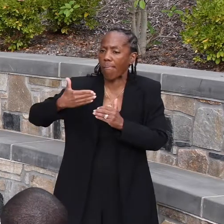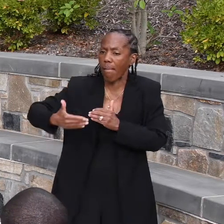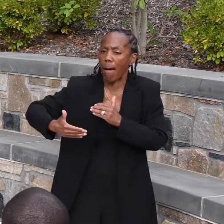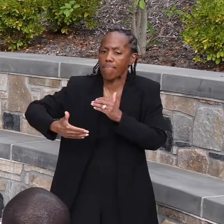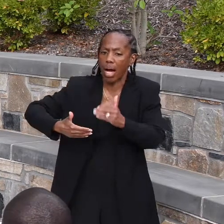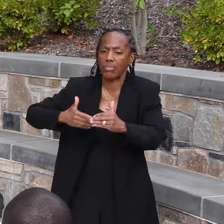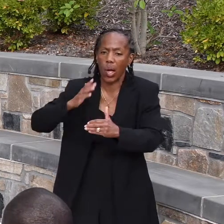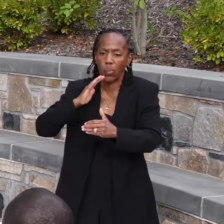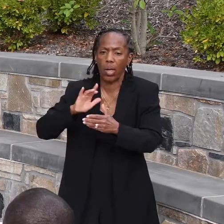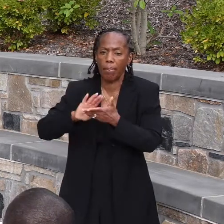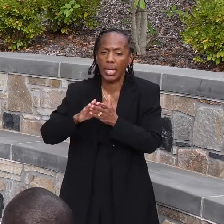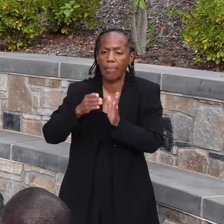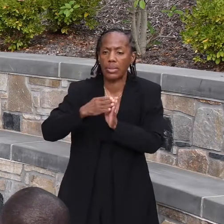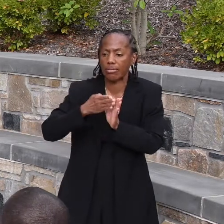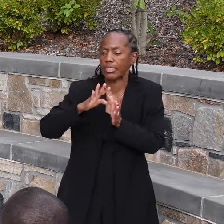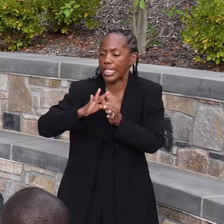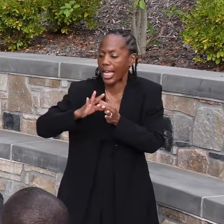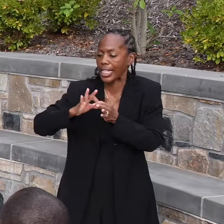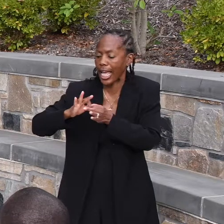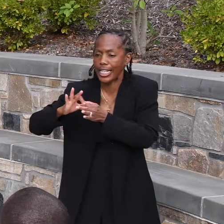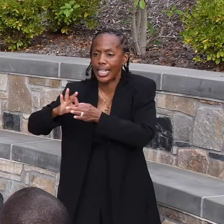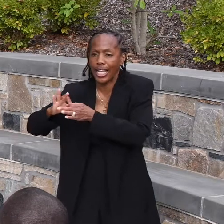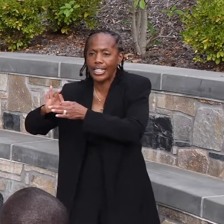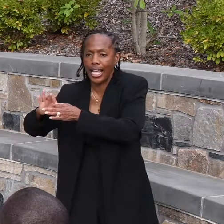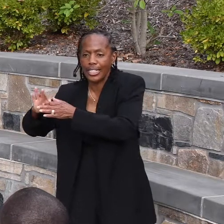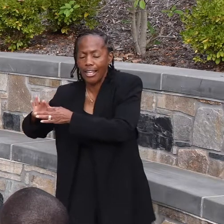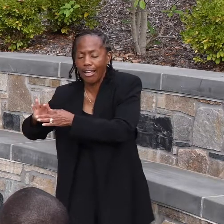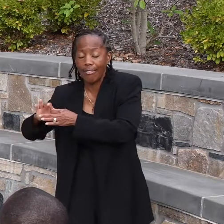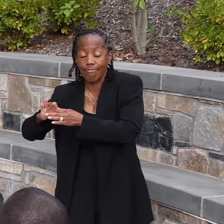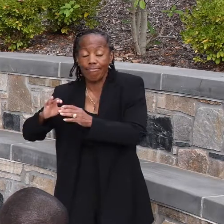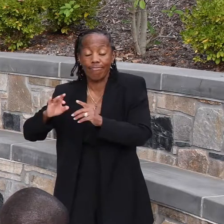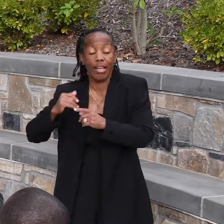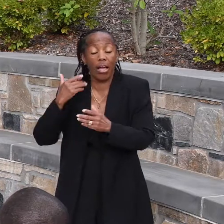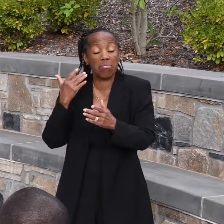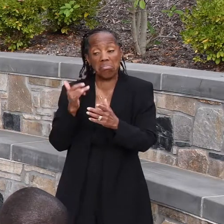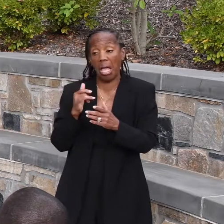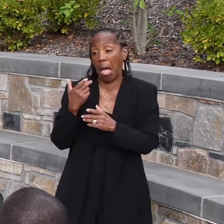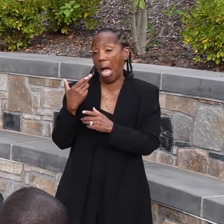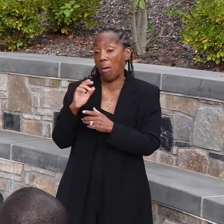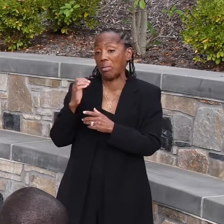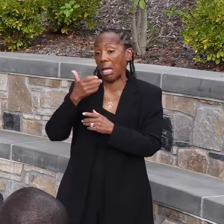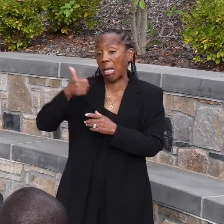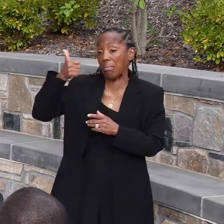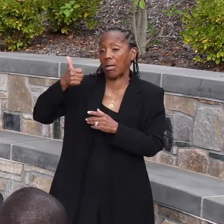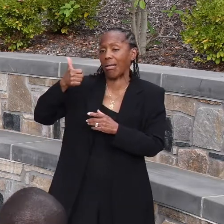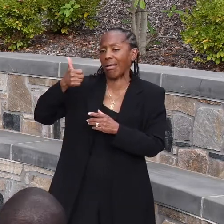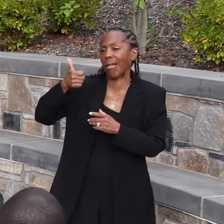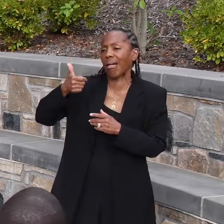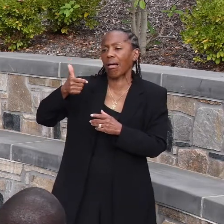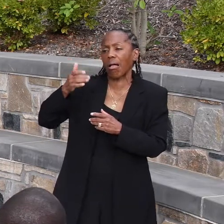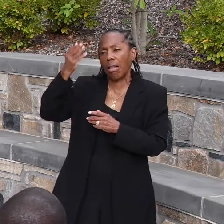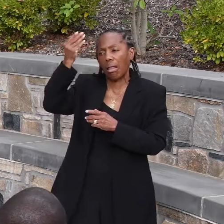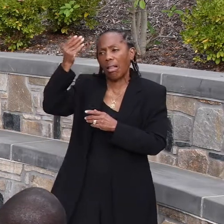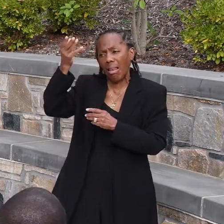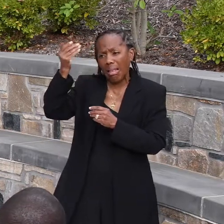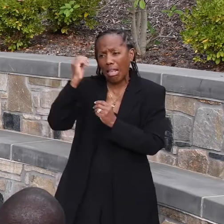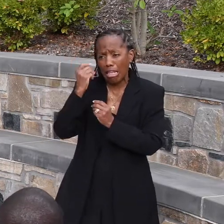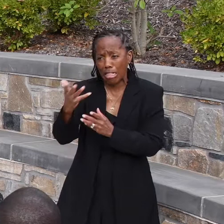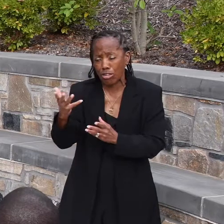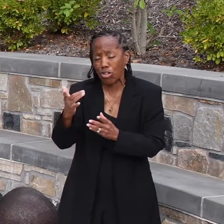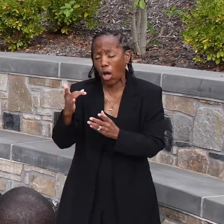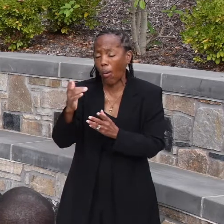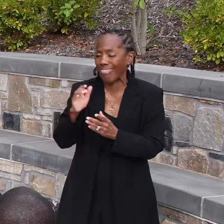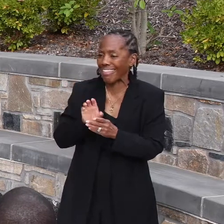process. I am particularly pleased, as pointed out by the county executive, about the investment in peer support